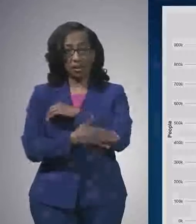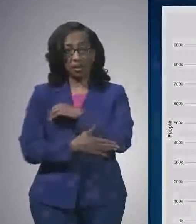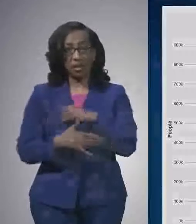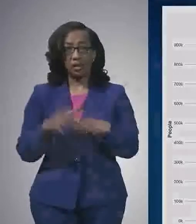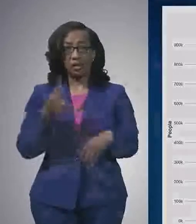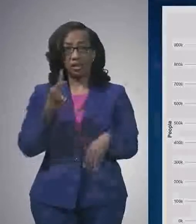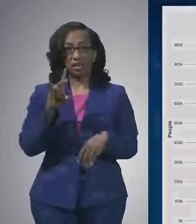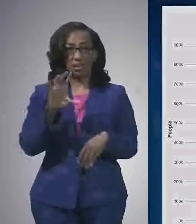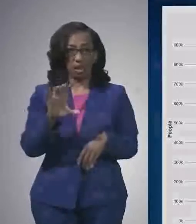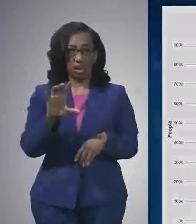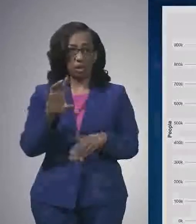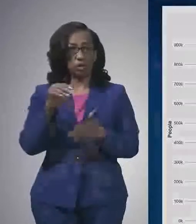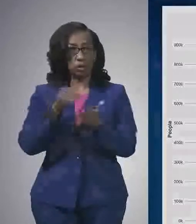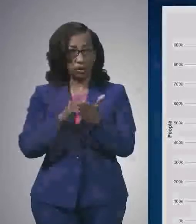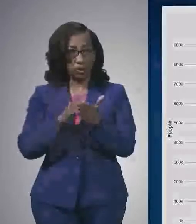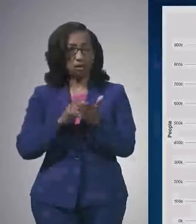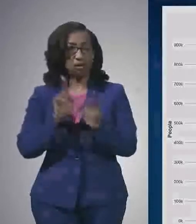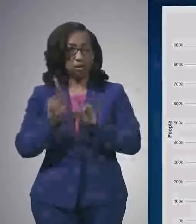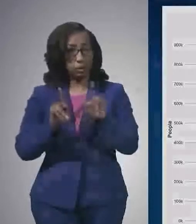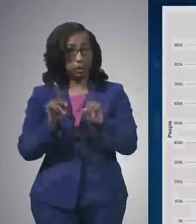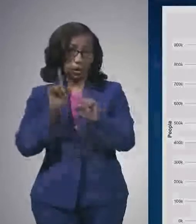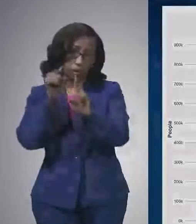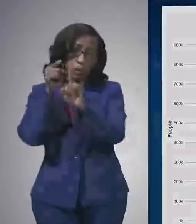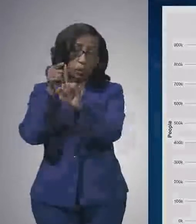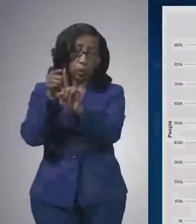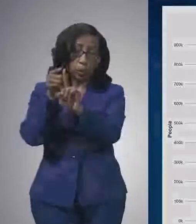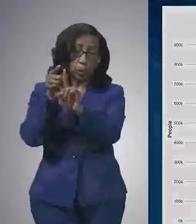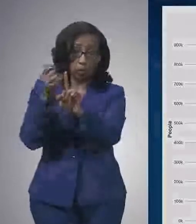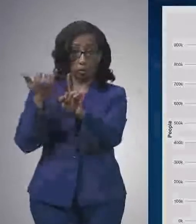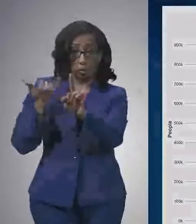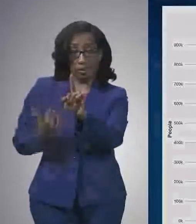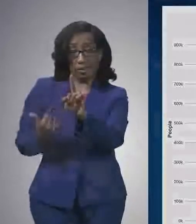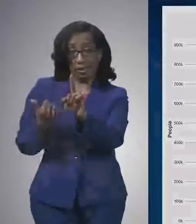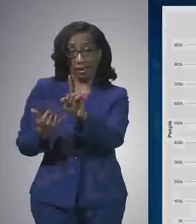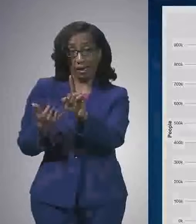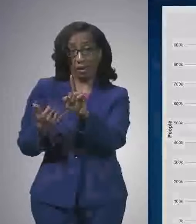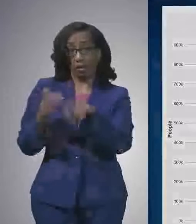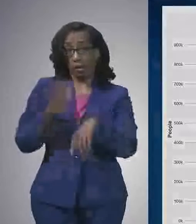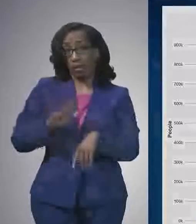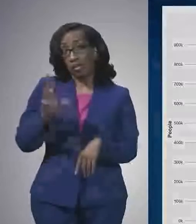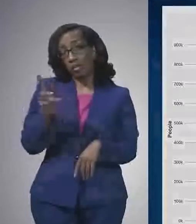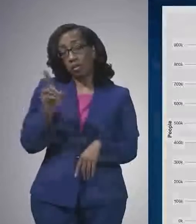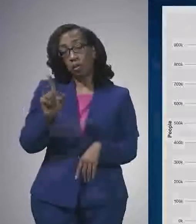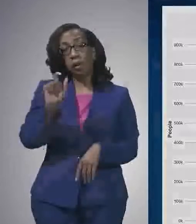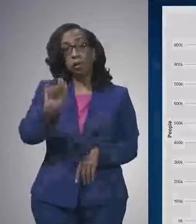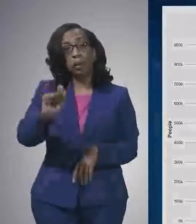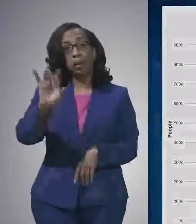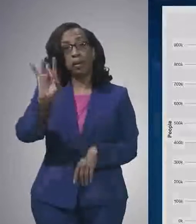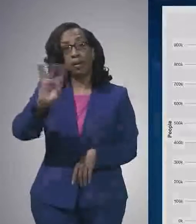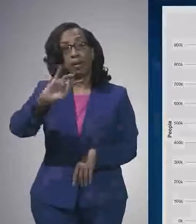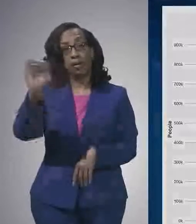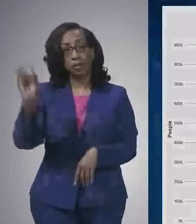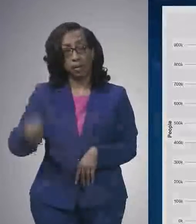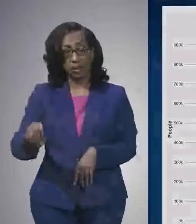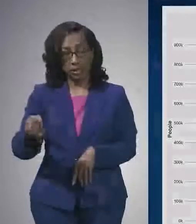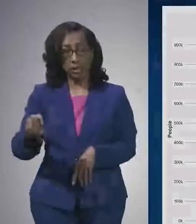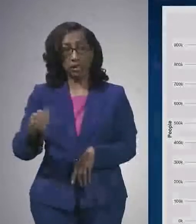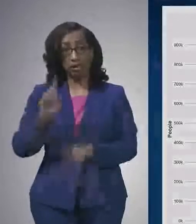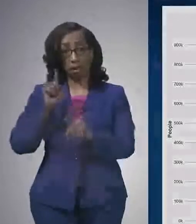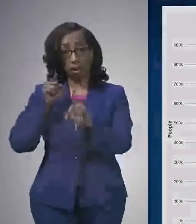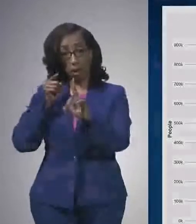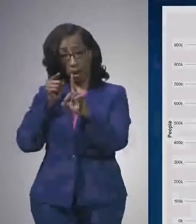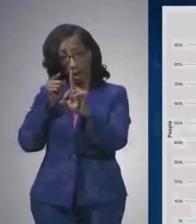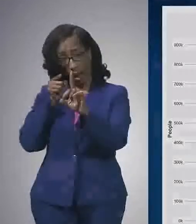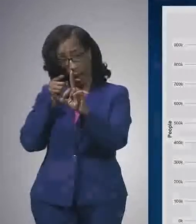700,000 folks in the county. Currently, we are at 61.8% to that goal,